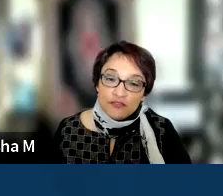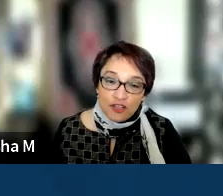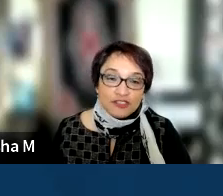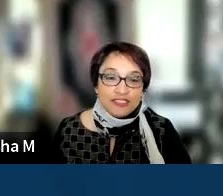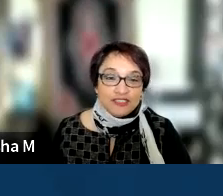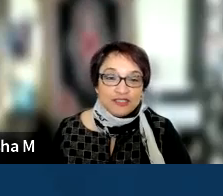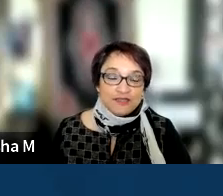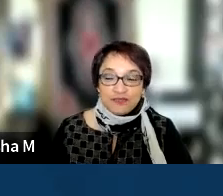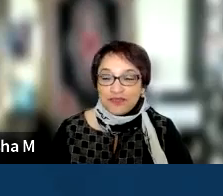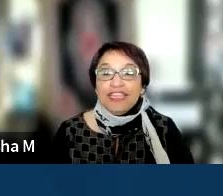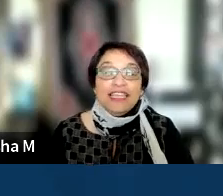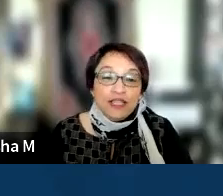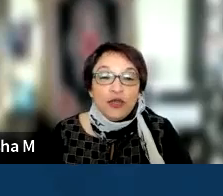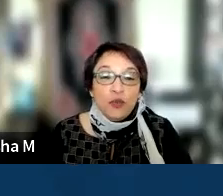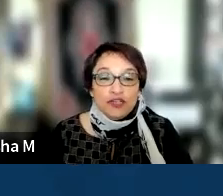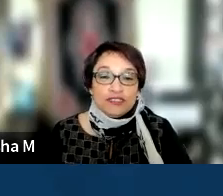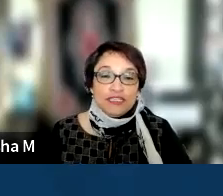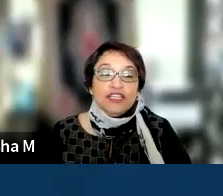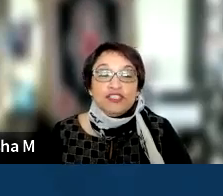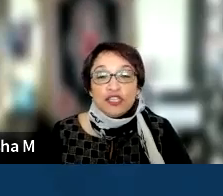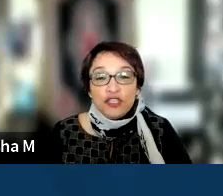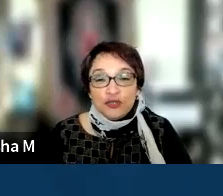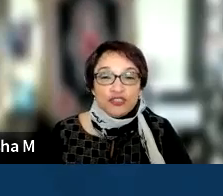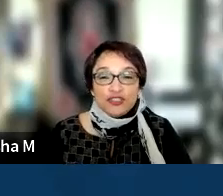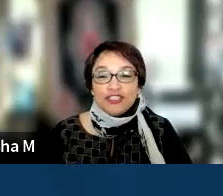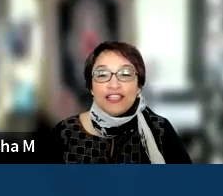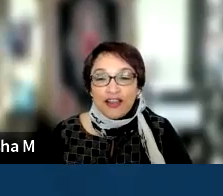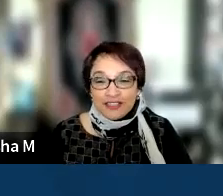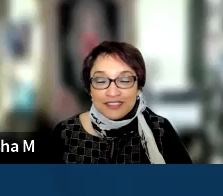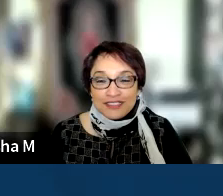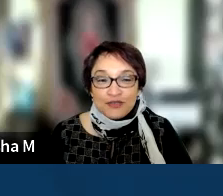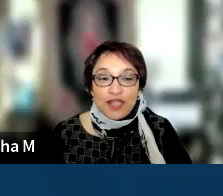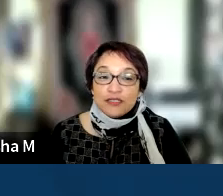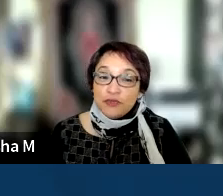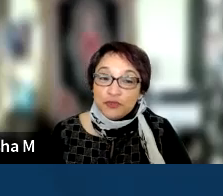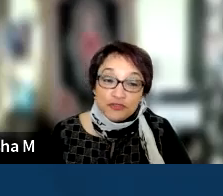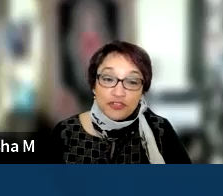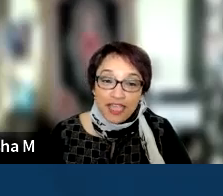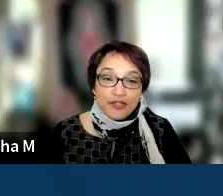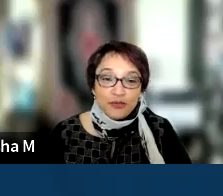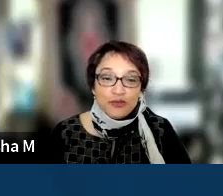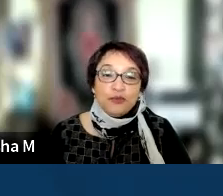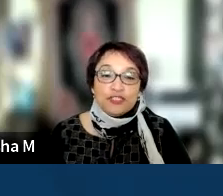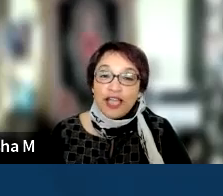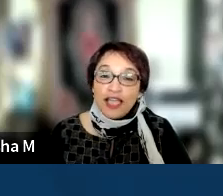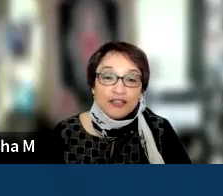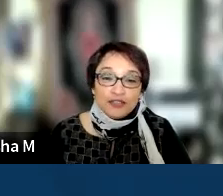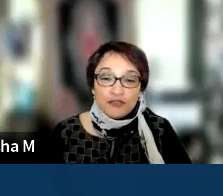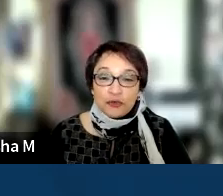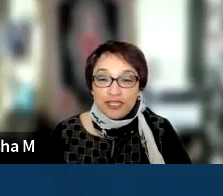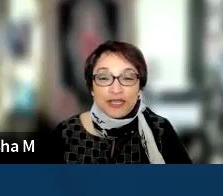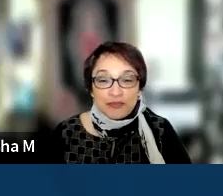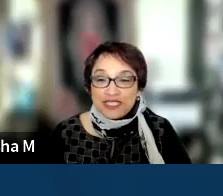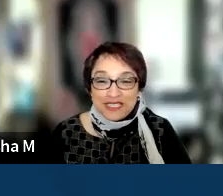where she volunteers. In her words, she's a huge nerd and artist, writes beautiful haiku, which I learned